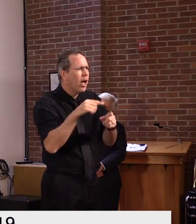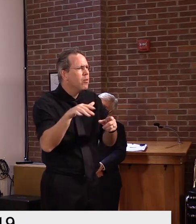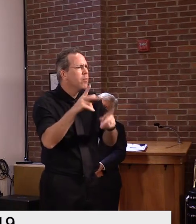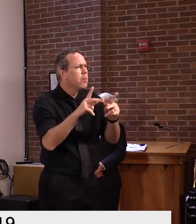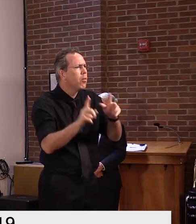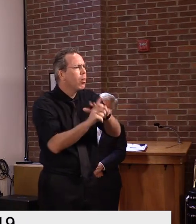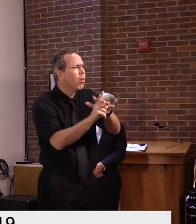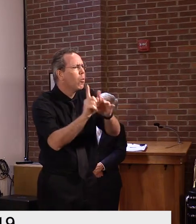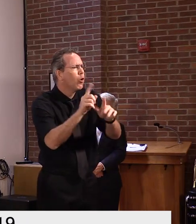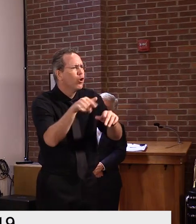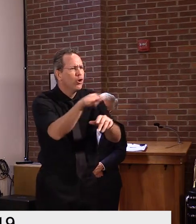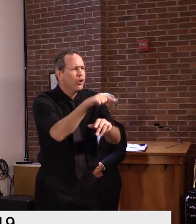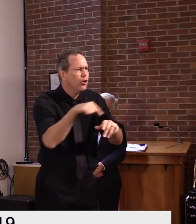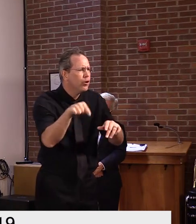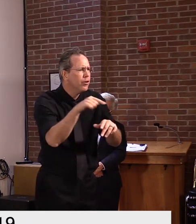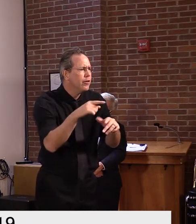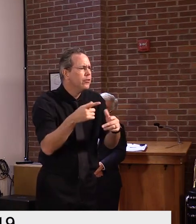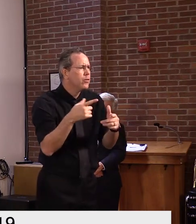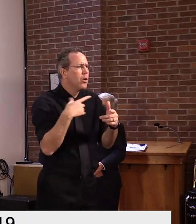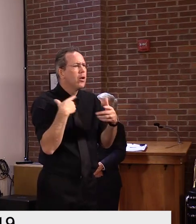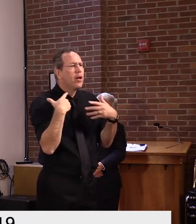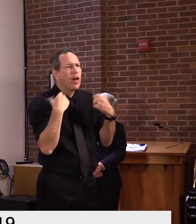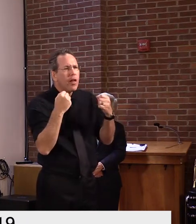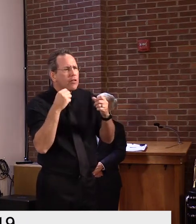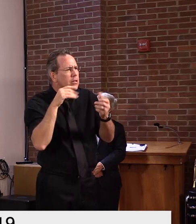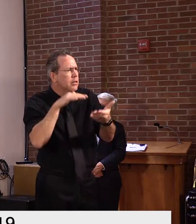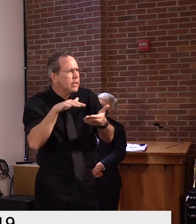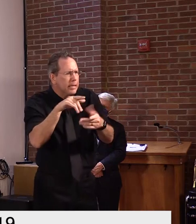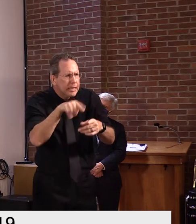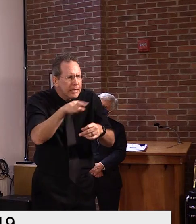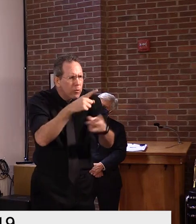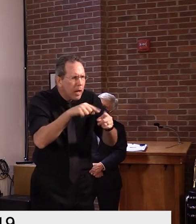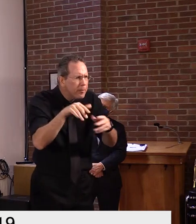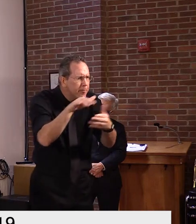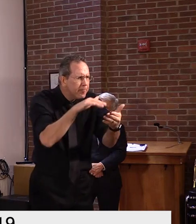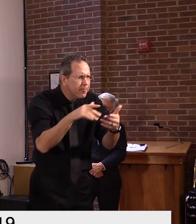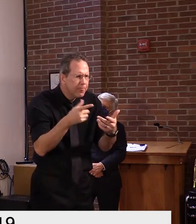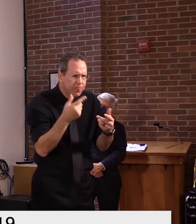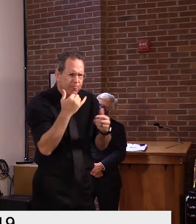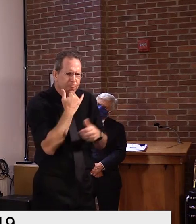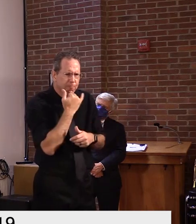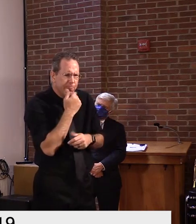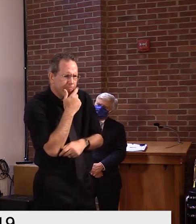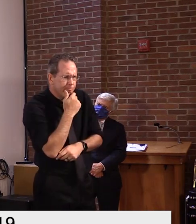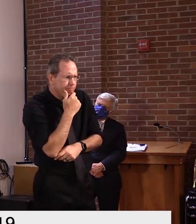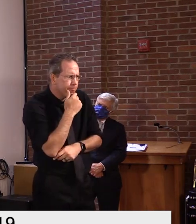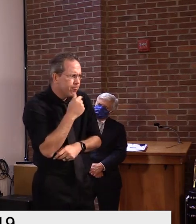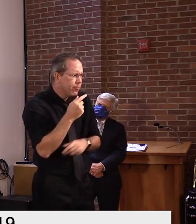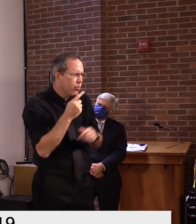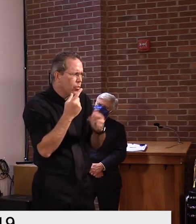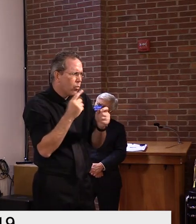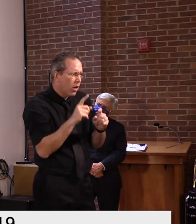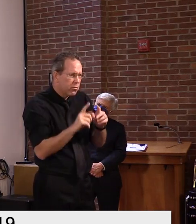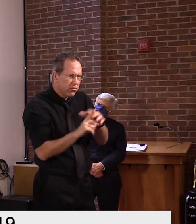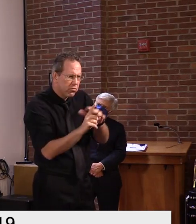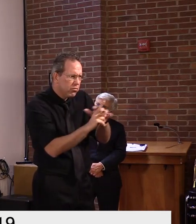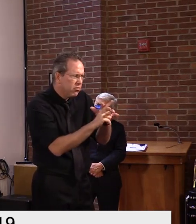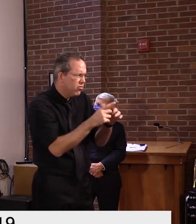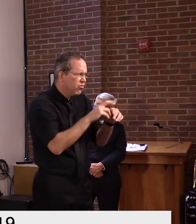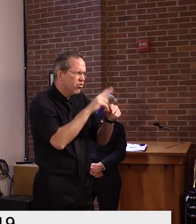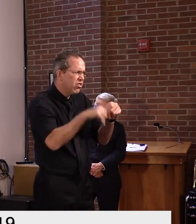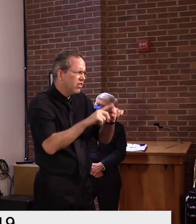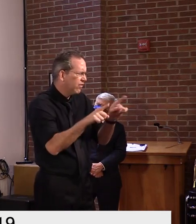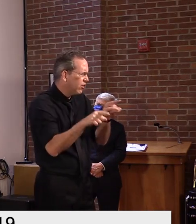show, and the discordance in the PCR tests and the antigen tests.